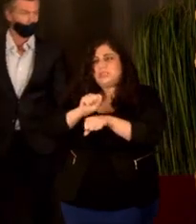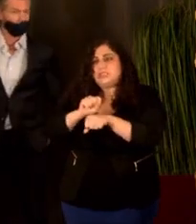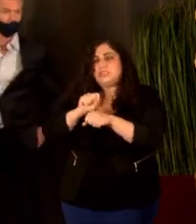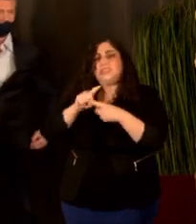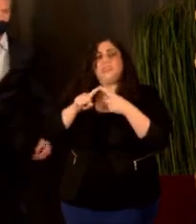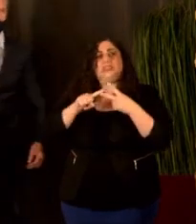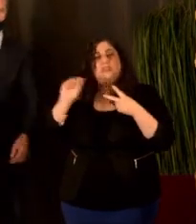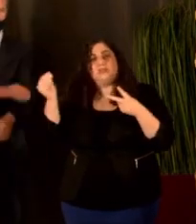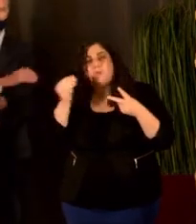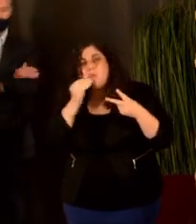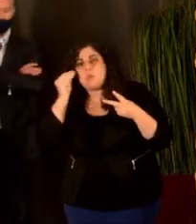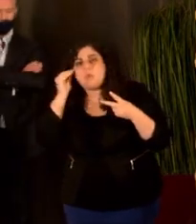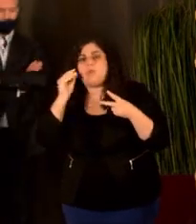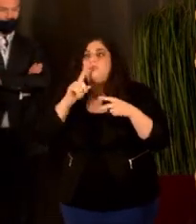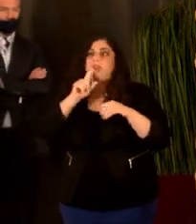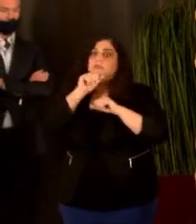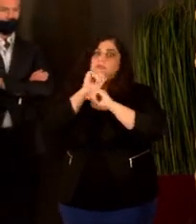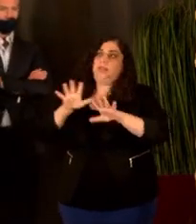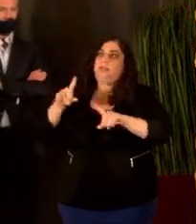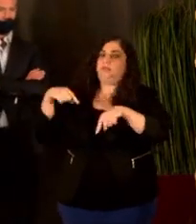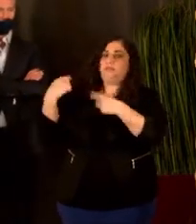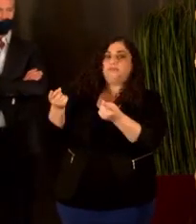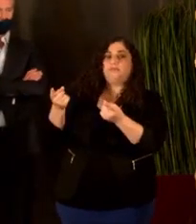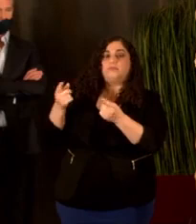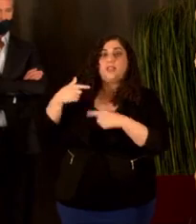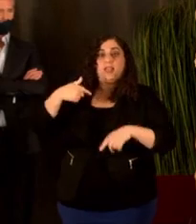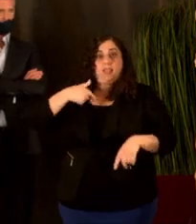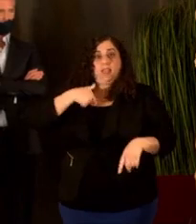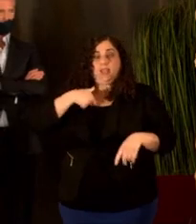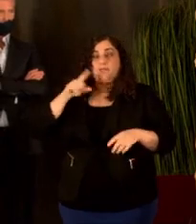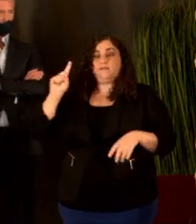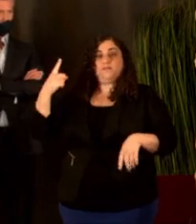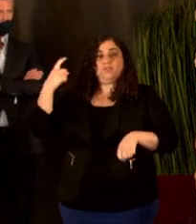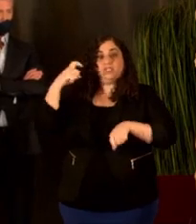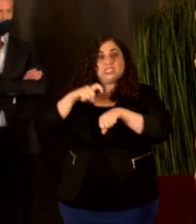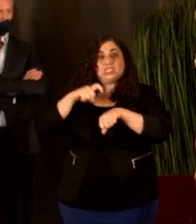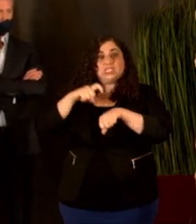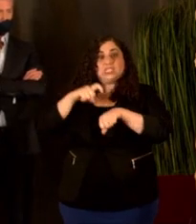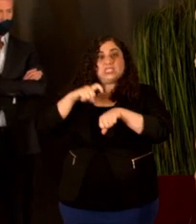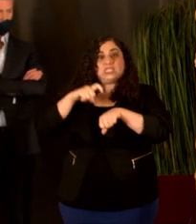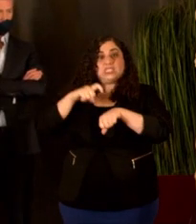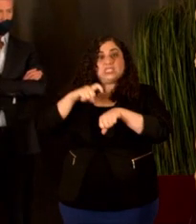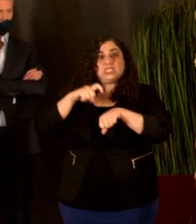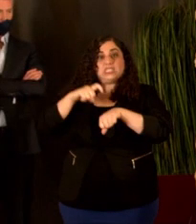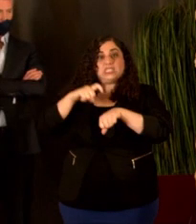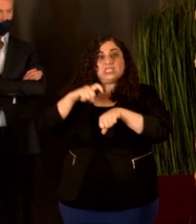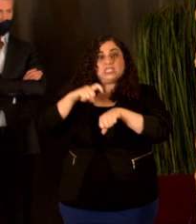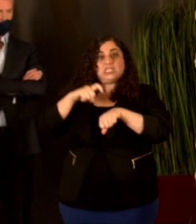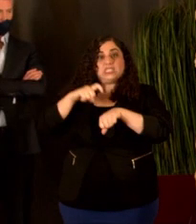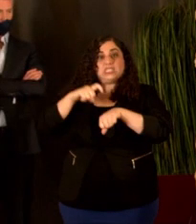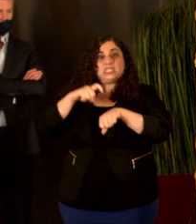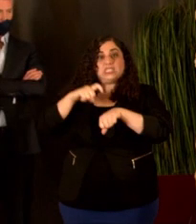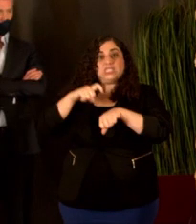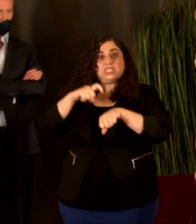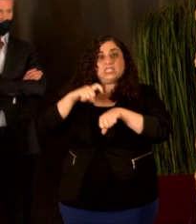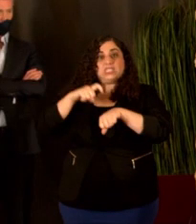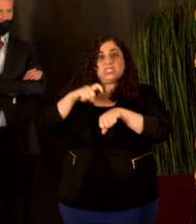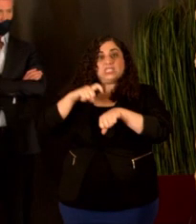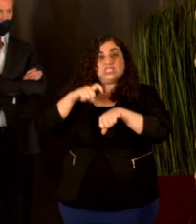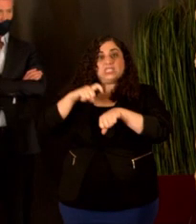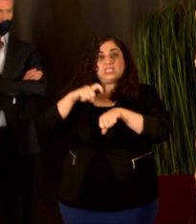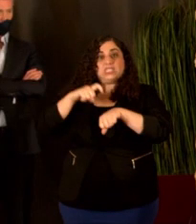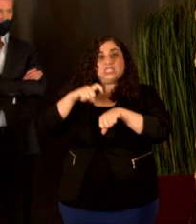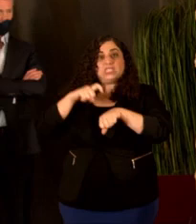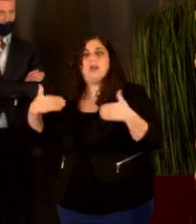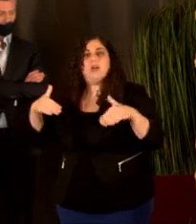I opened my door to my own home for the first time, I couldn't believe that it was mine. Having a place of my own has